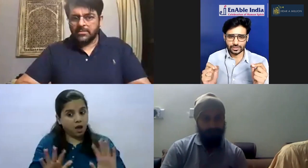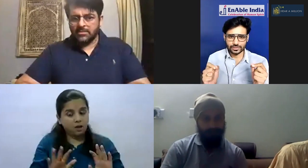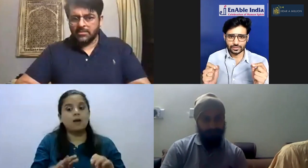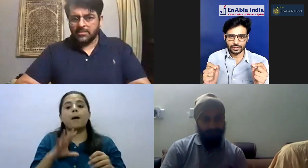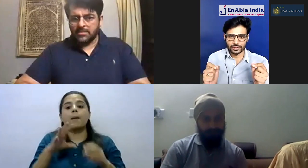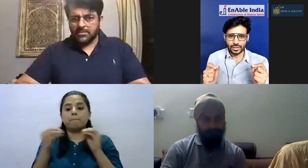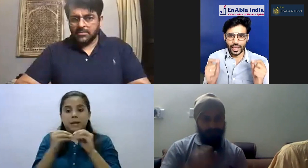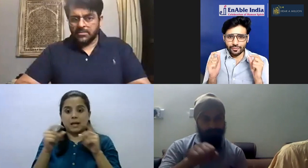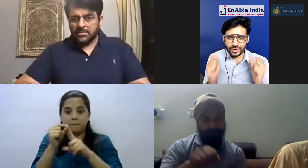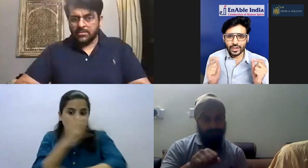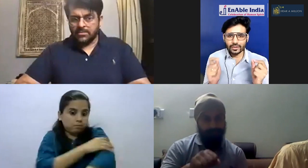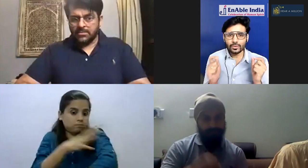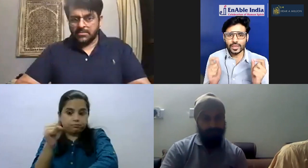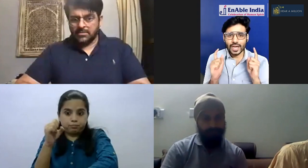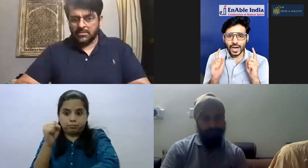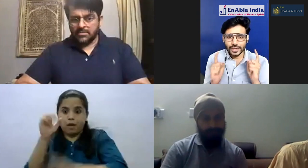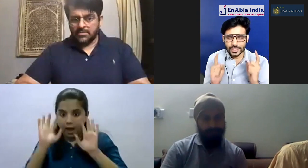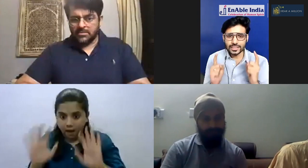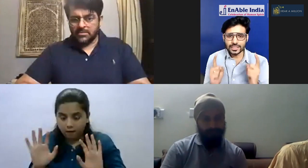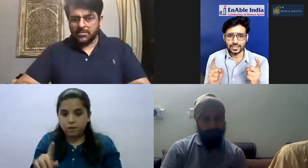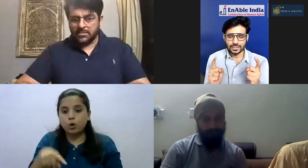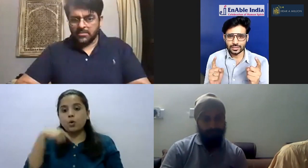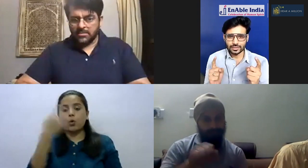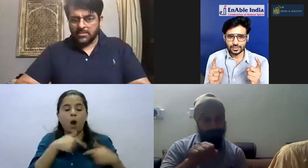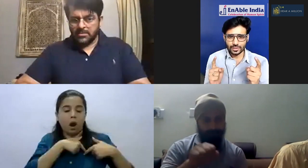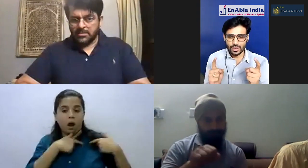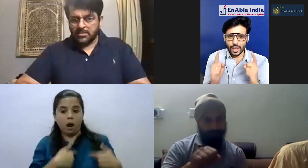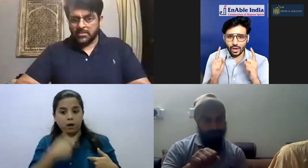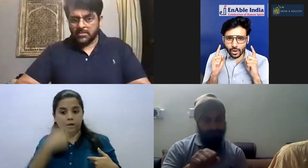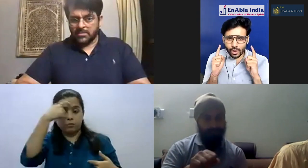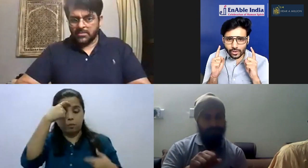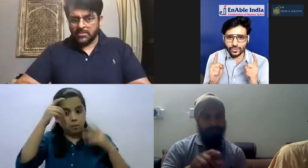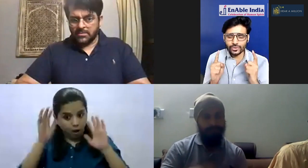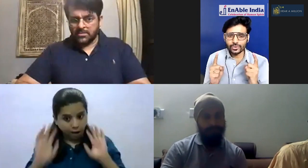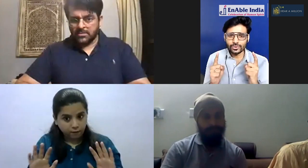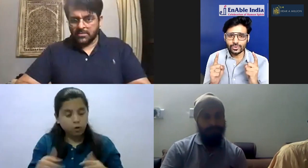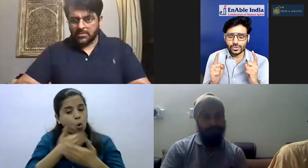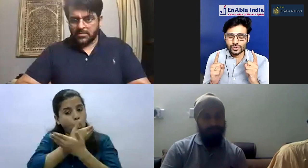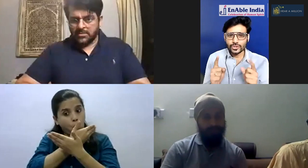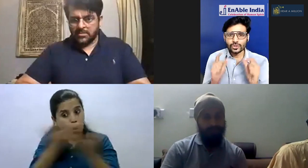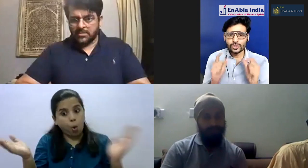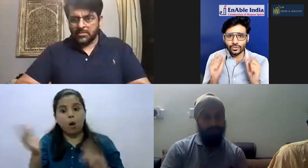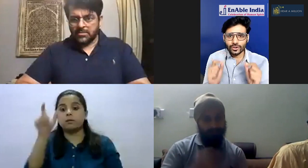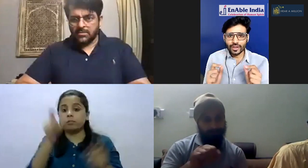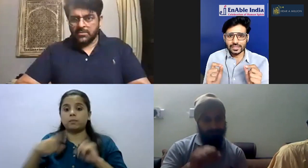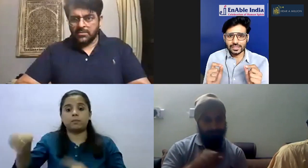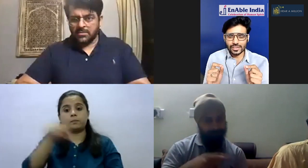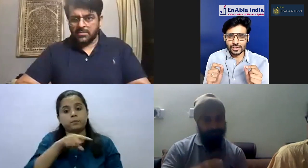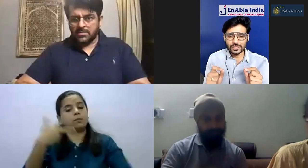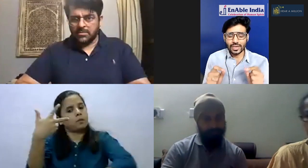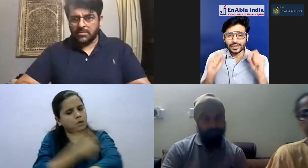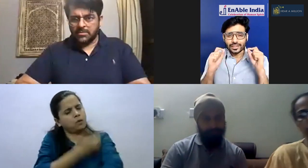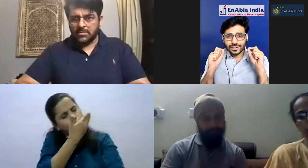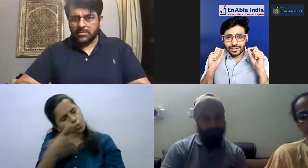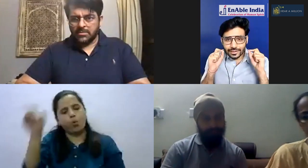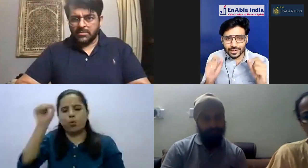pressure, everyone who has heart disease, all of you should go for